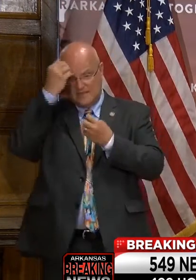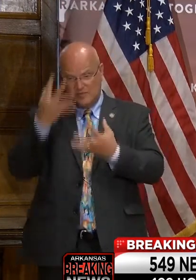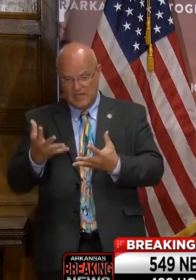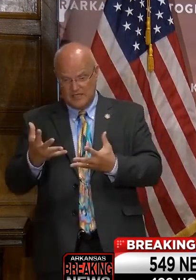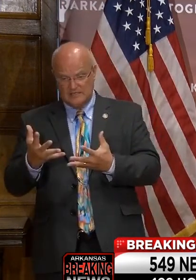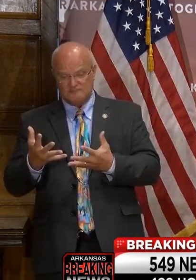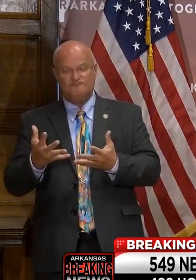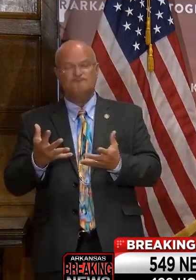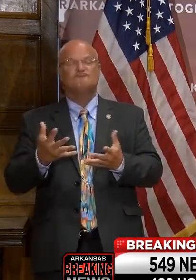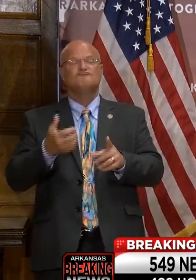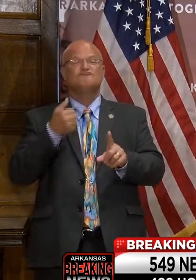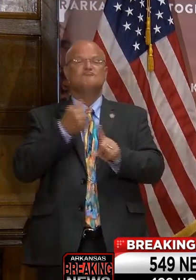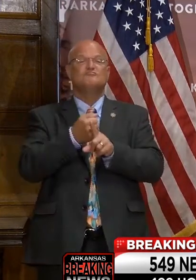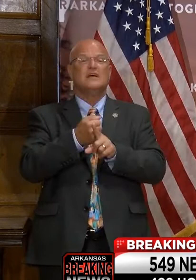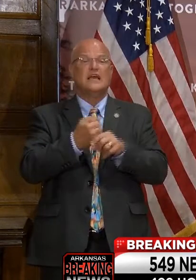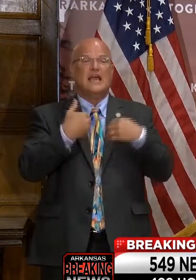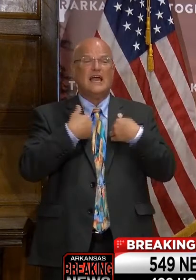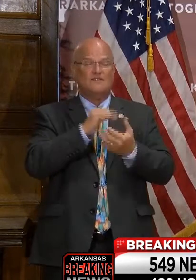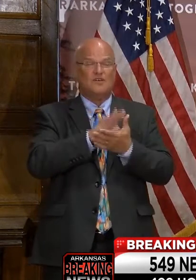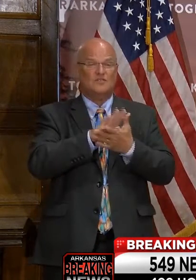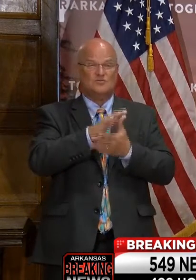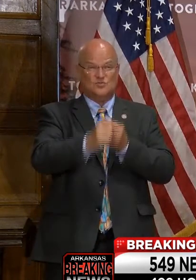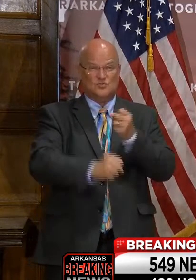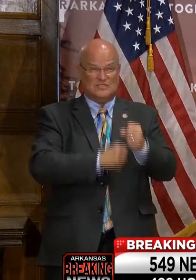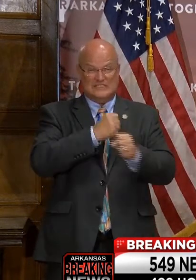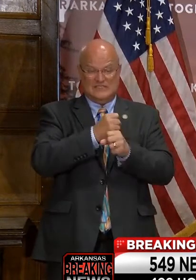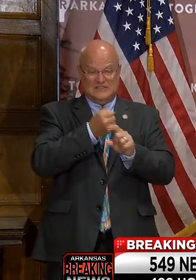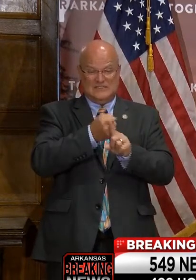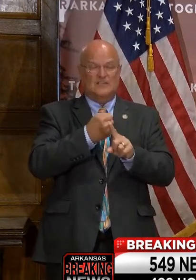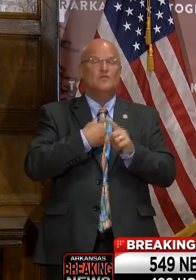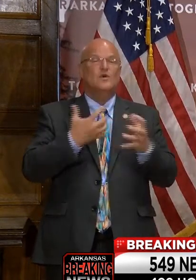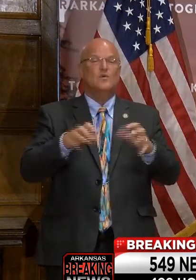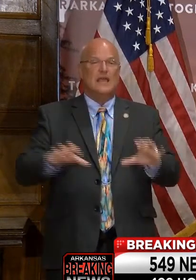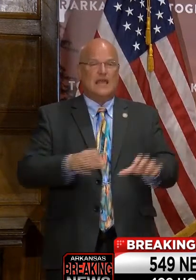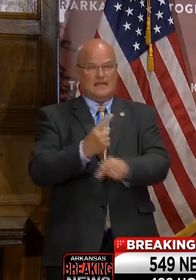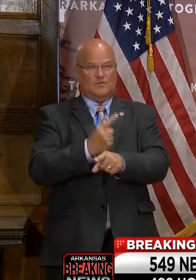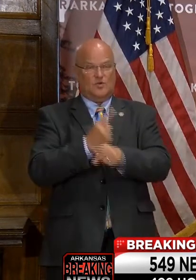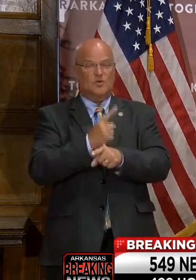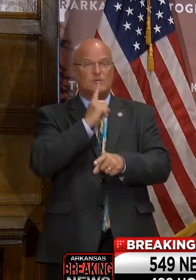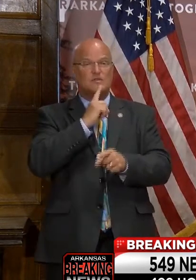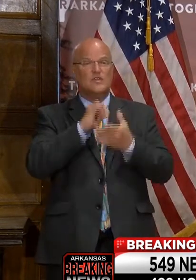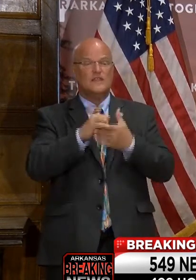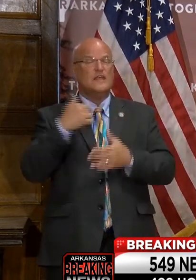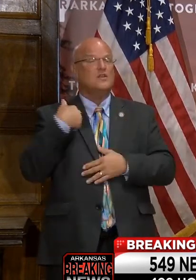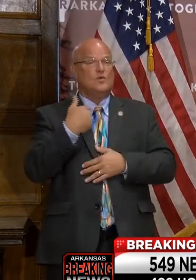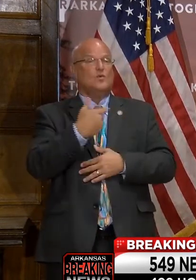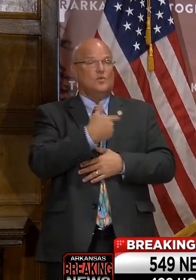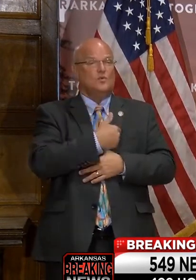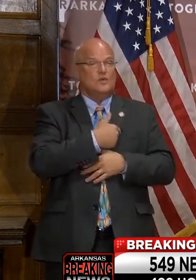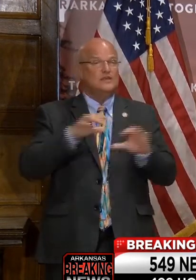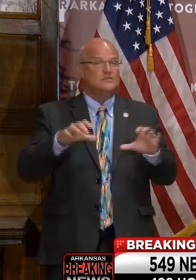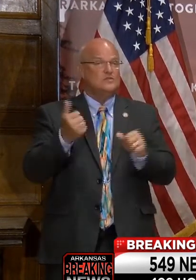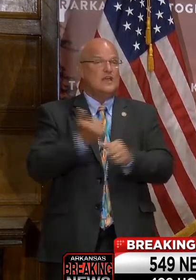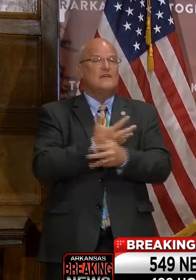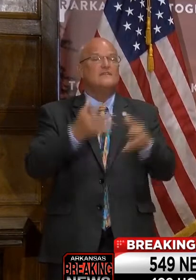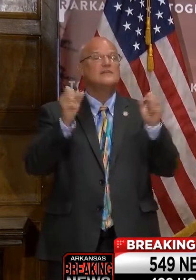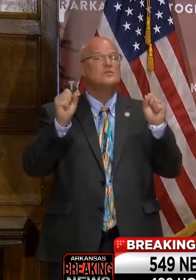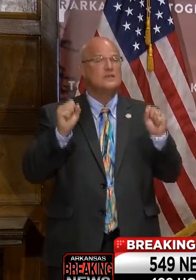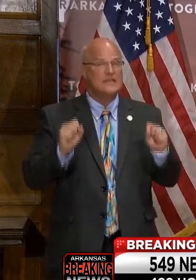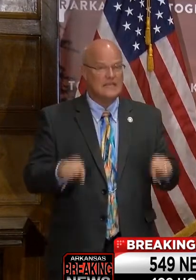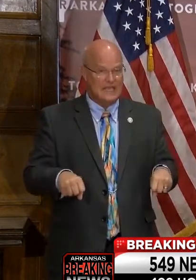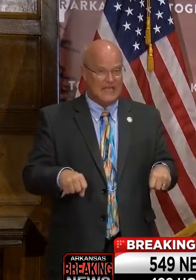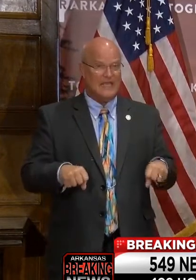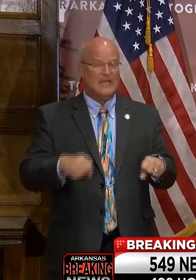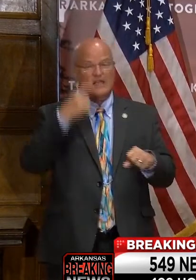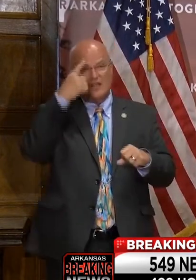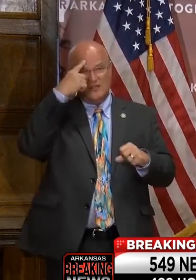and realize the impact that it could have on the school year, and we want to act appropriately to make sure we do everything we can